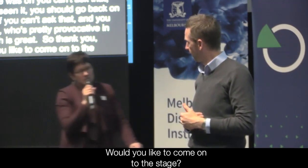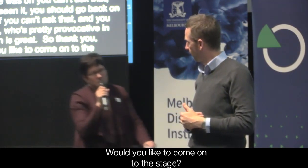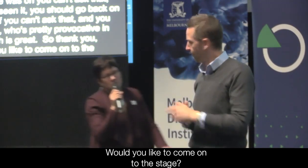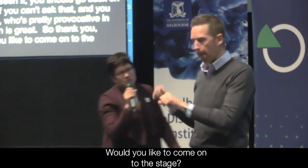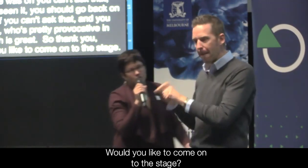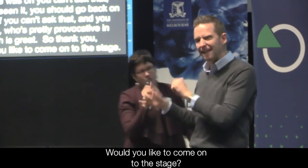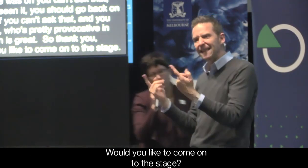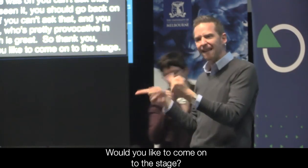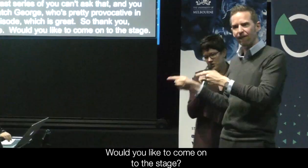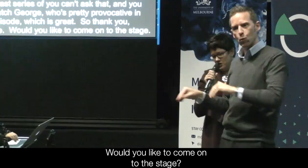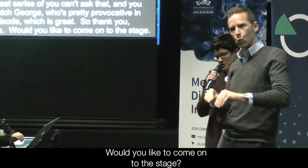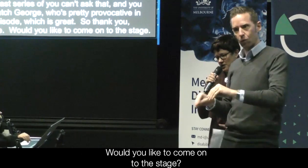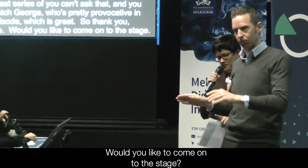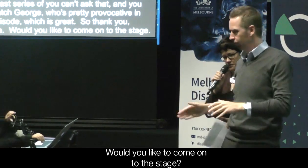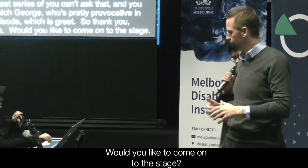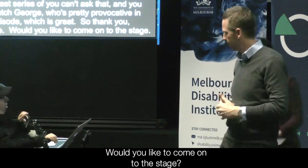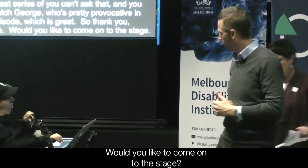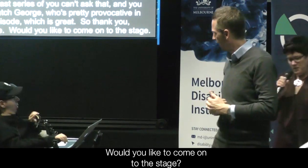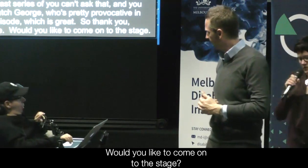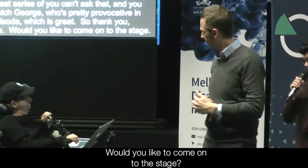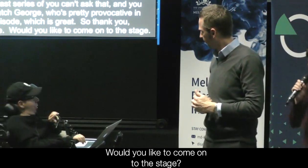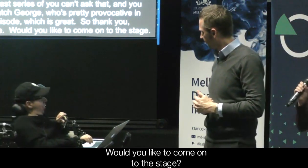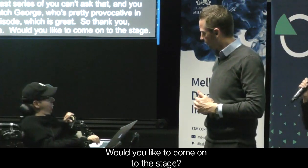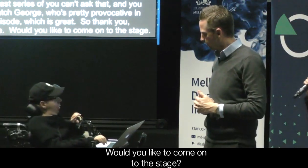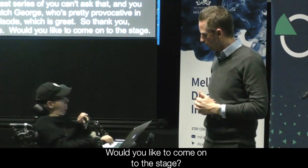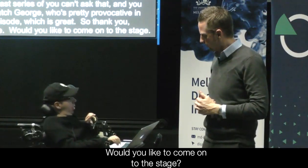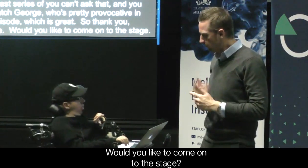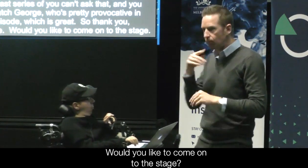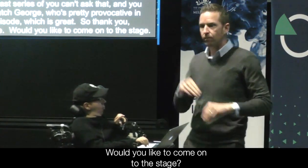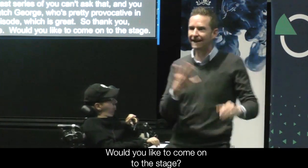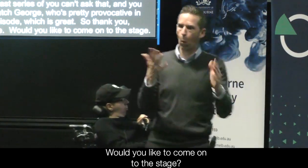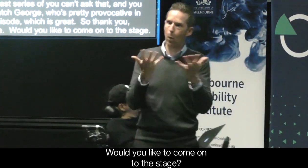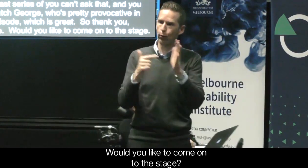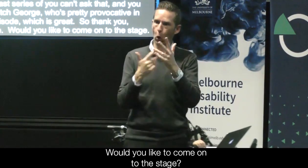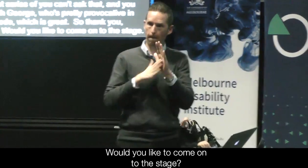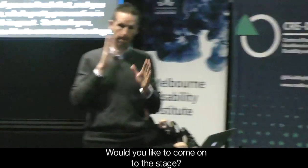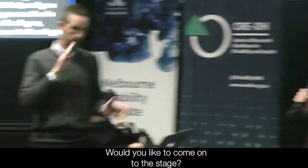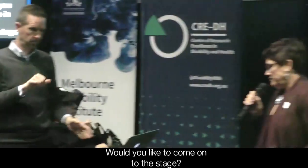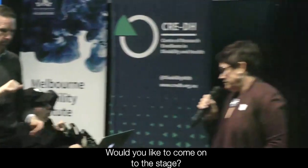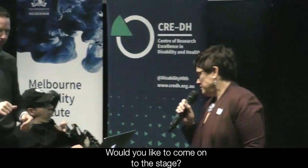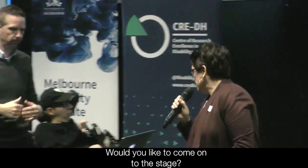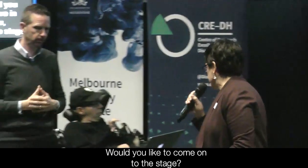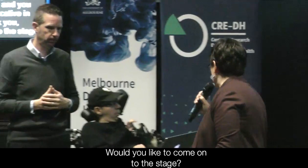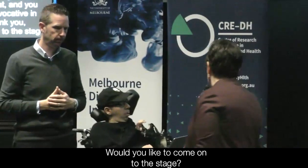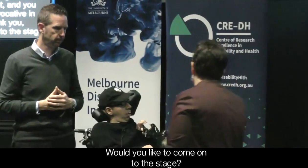Where is it easiest for you? Maybe around here where Tom's south.